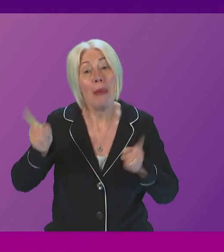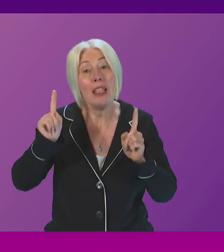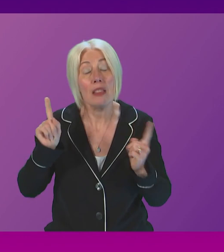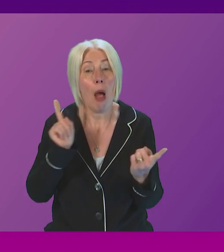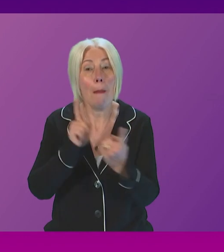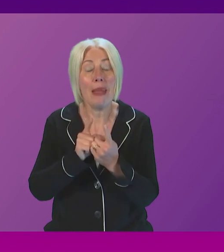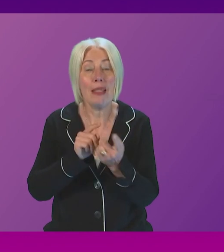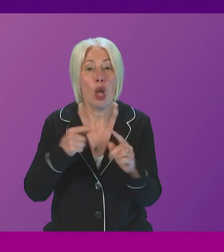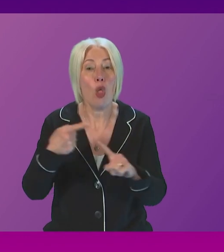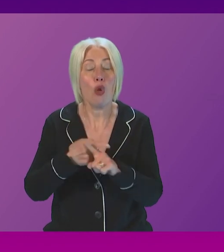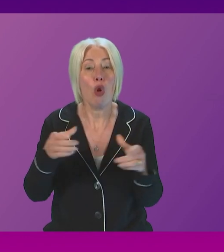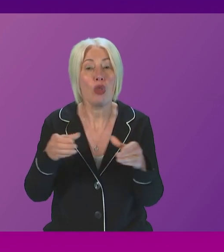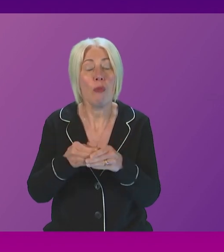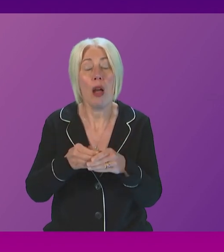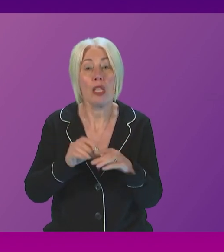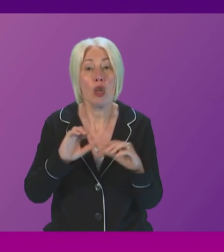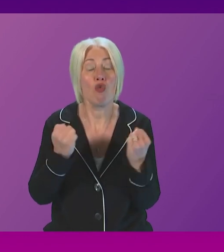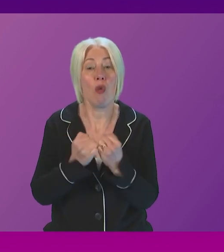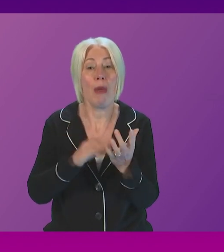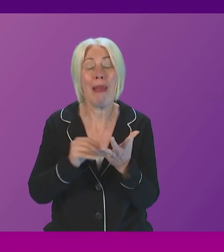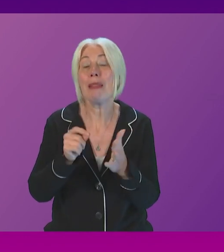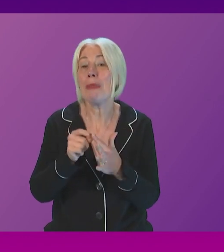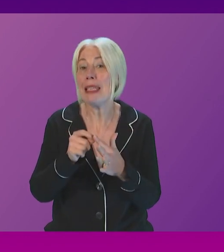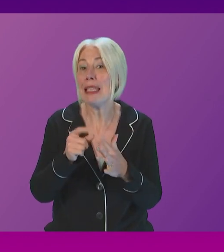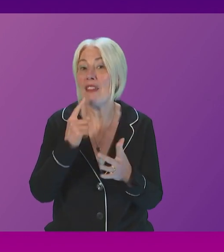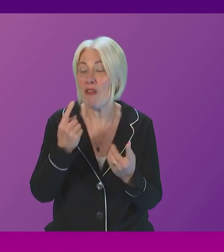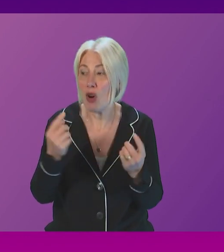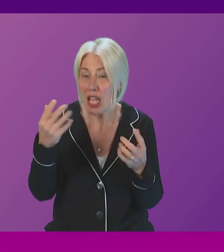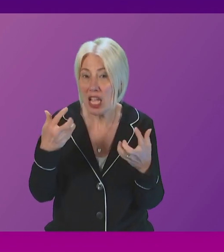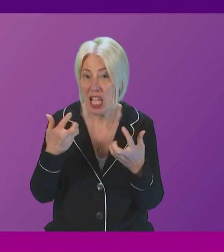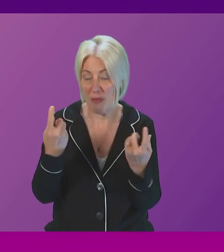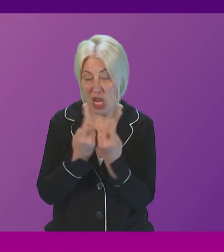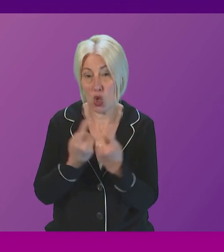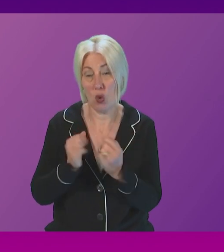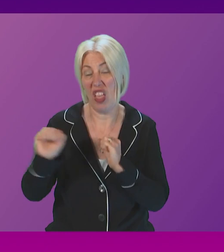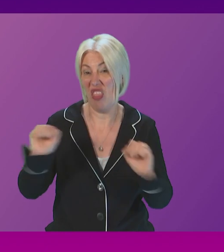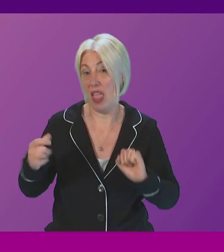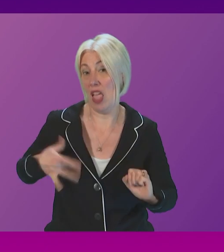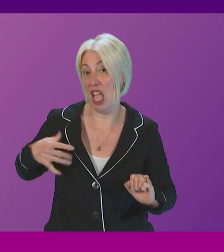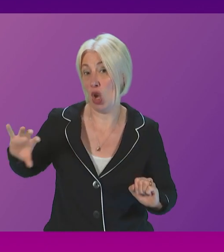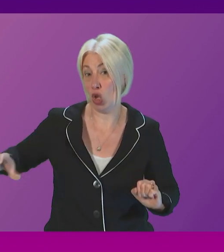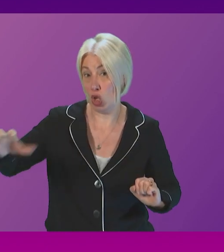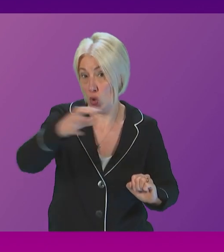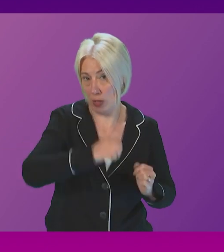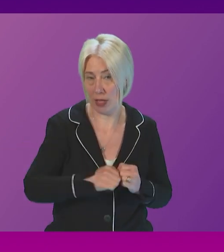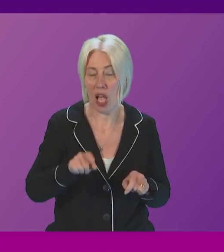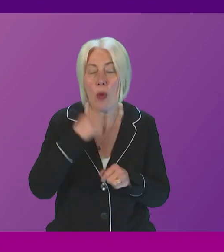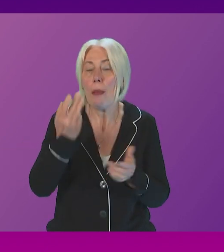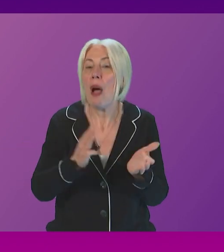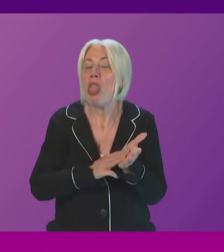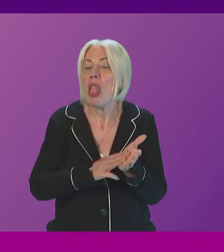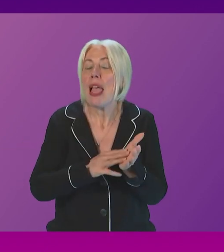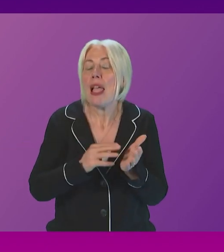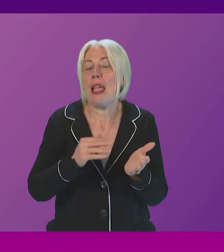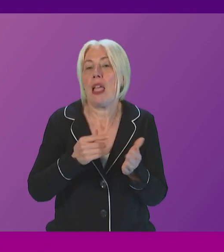-party group of MSPs for further discussions on issues in their constituencies. And regarding the monthly progress report that